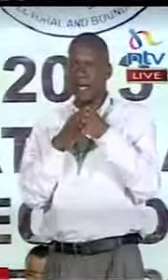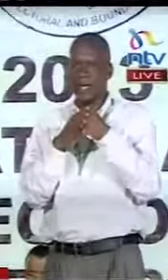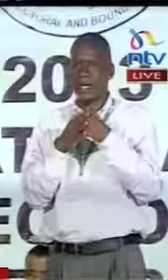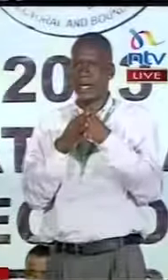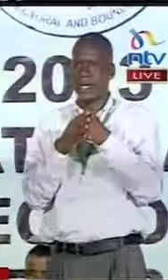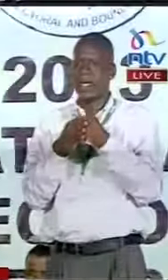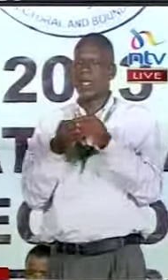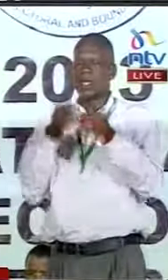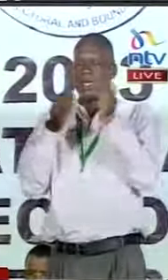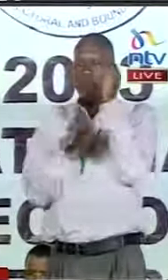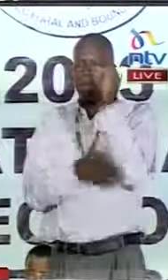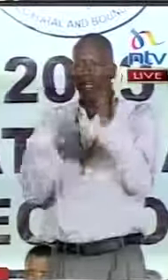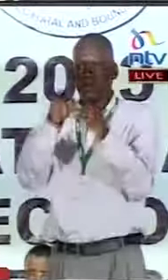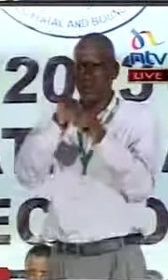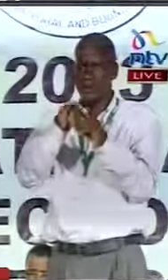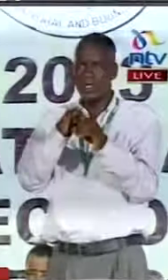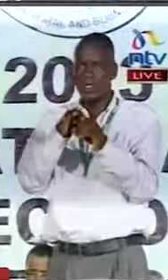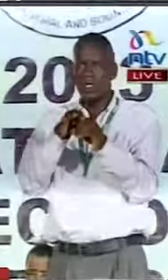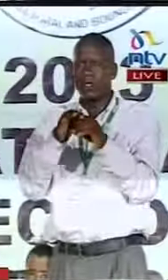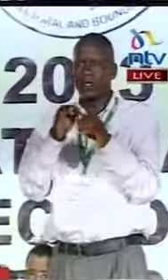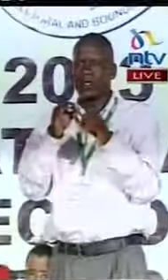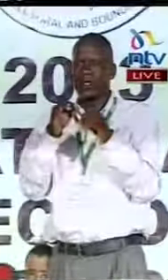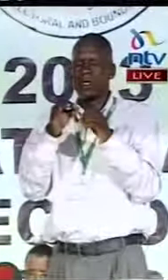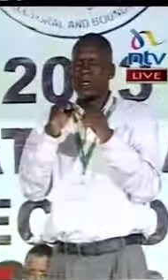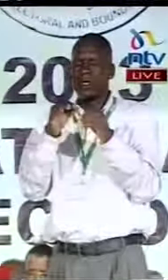80,009. Total rejected votes,